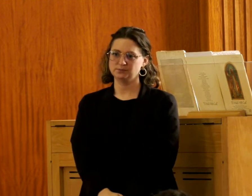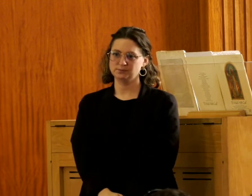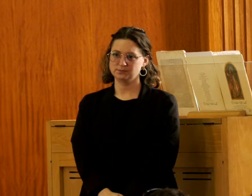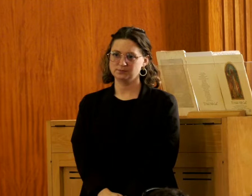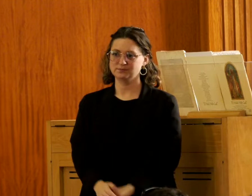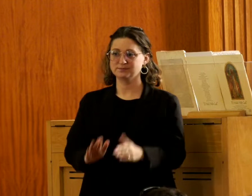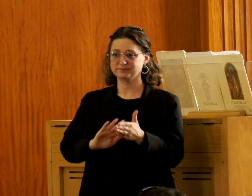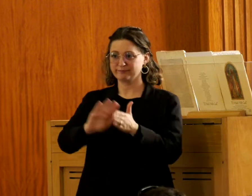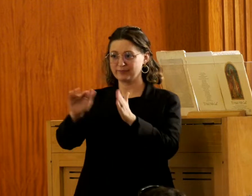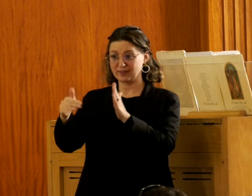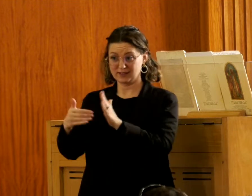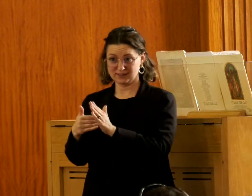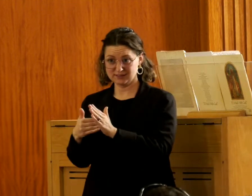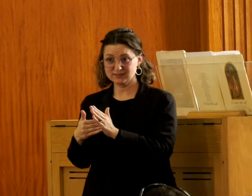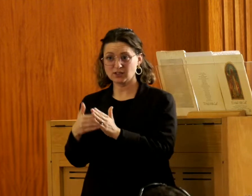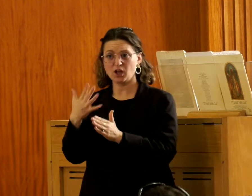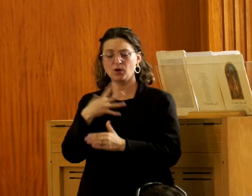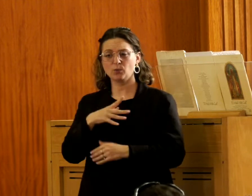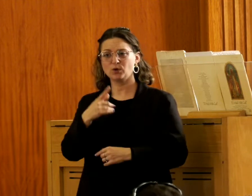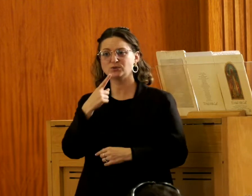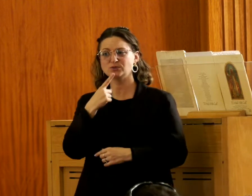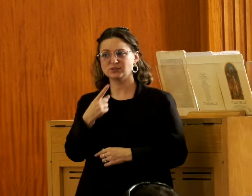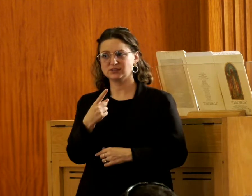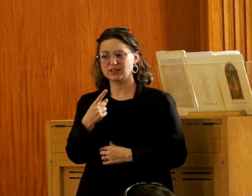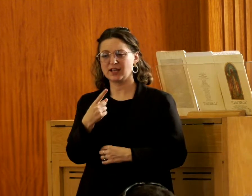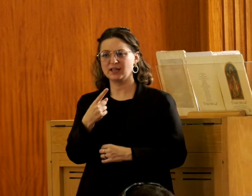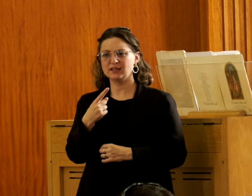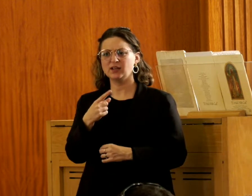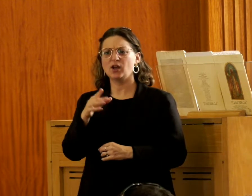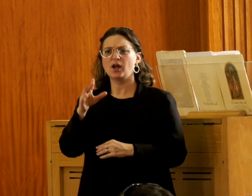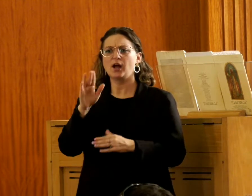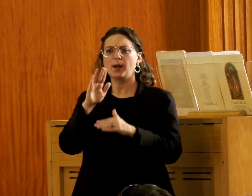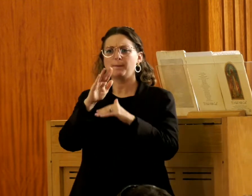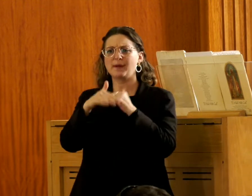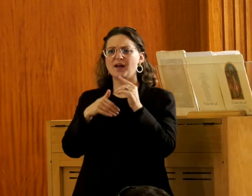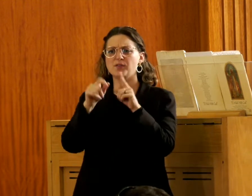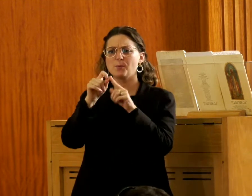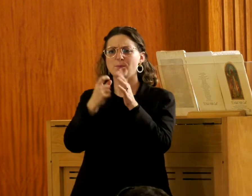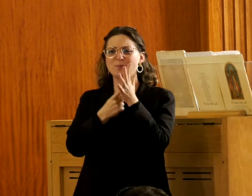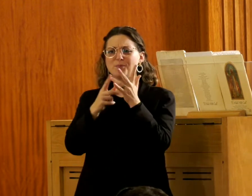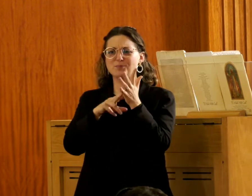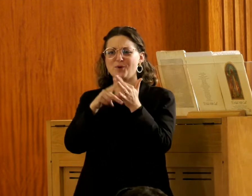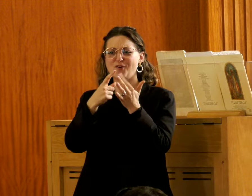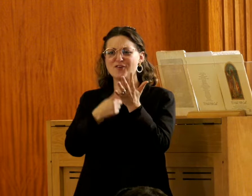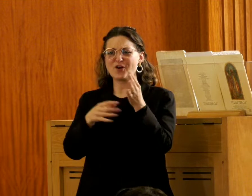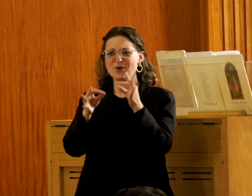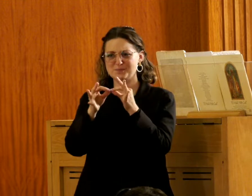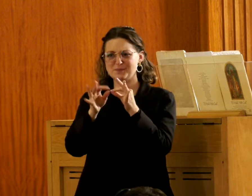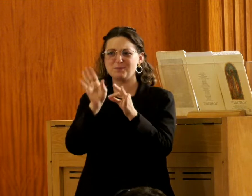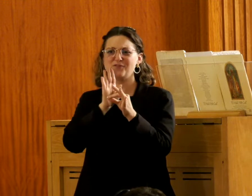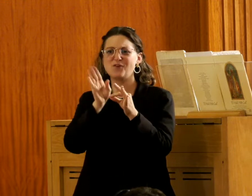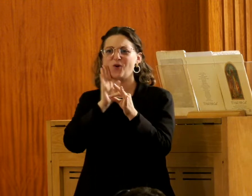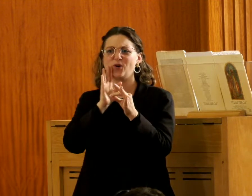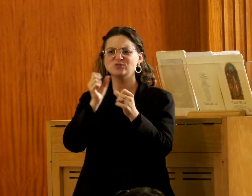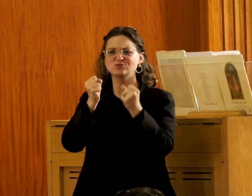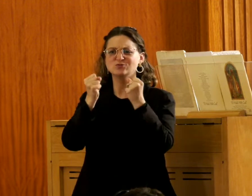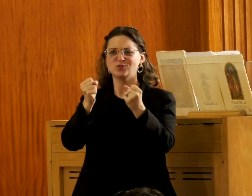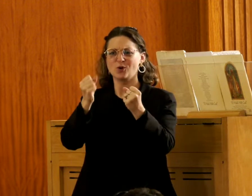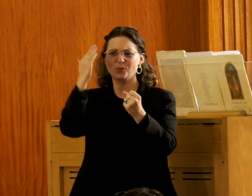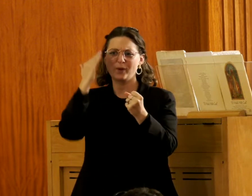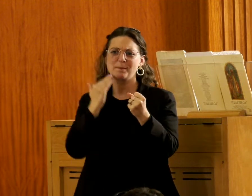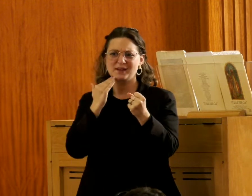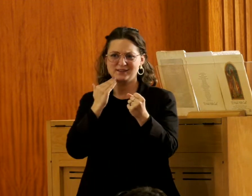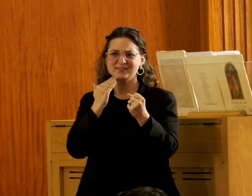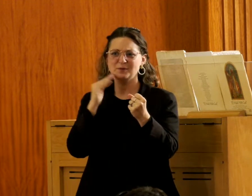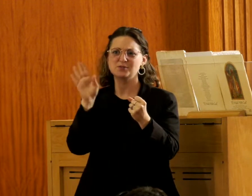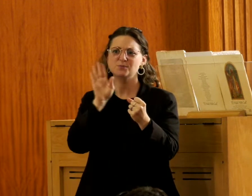Finally, I'd like to say that in the passage I read from Proverbs, describing the valiant women, and many of the virtues in